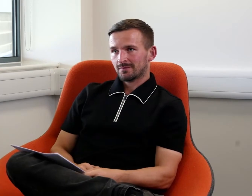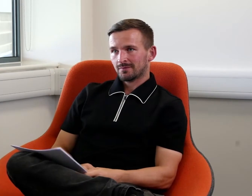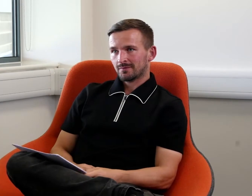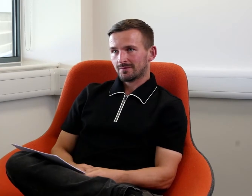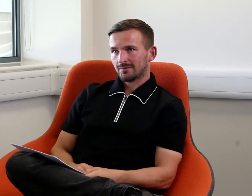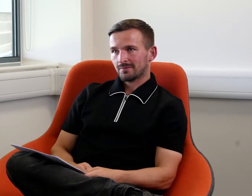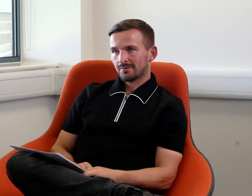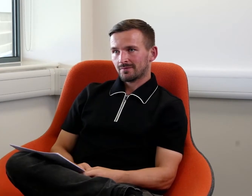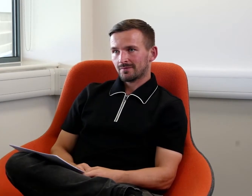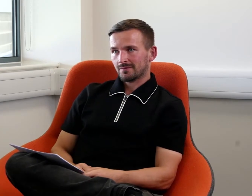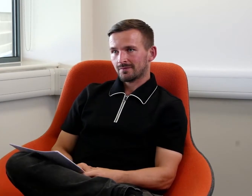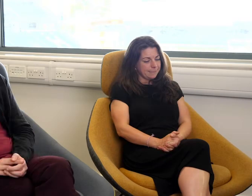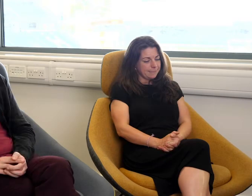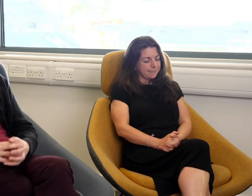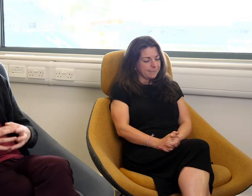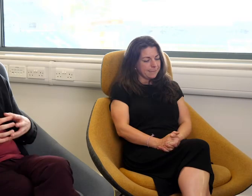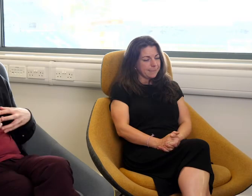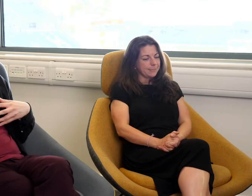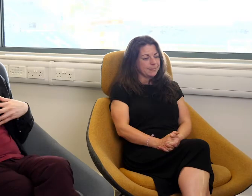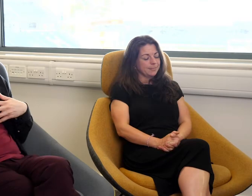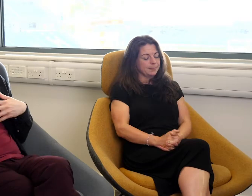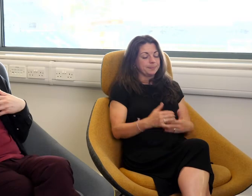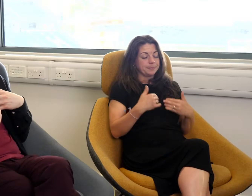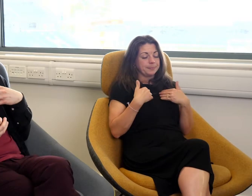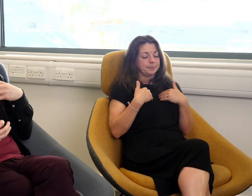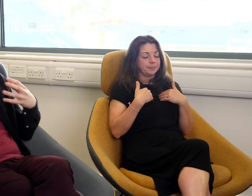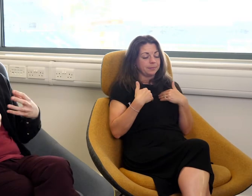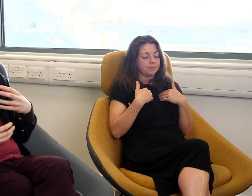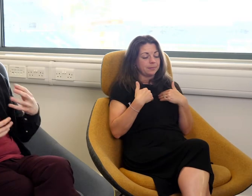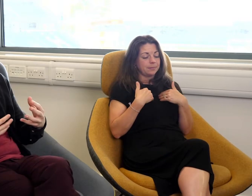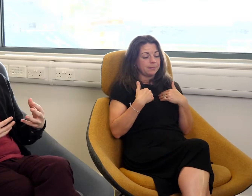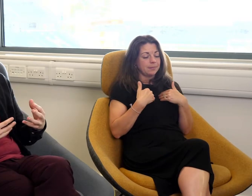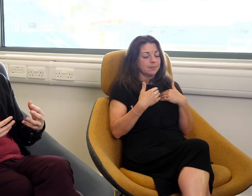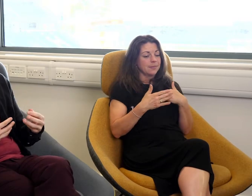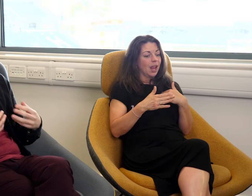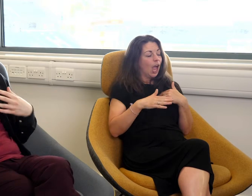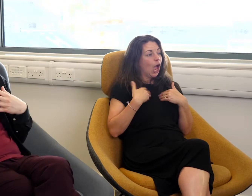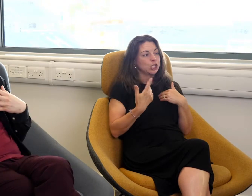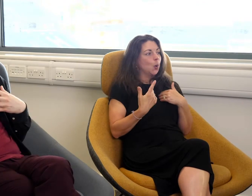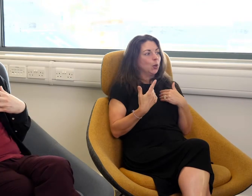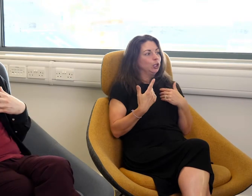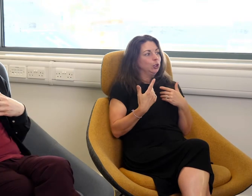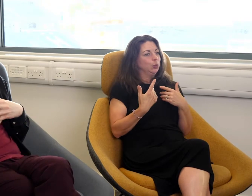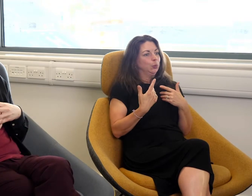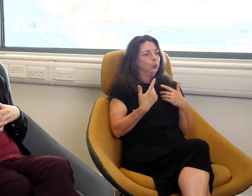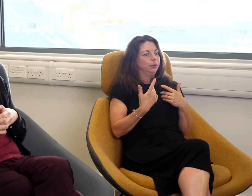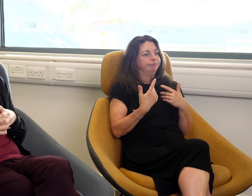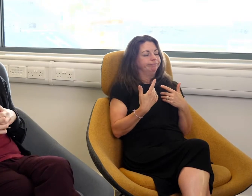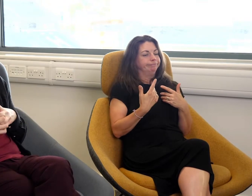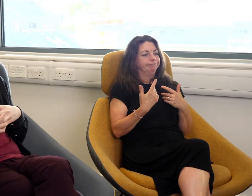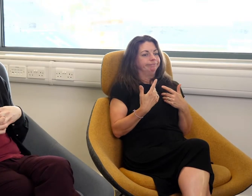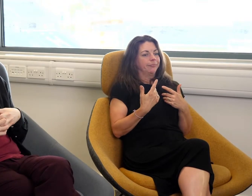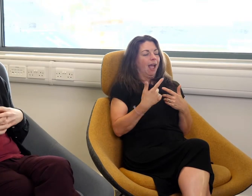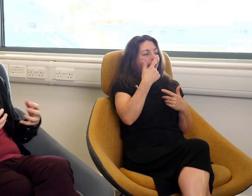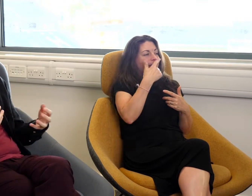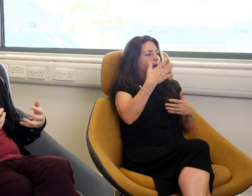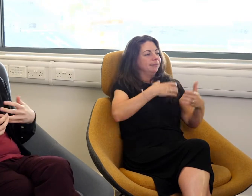I mean, I think I don't want to sort of put words into the mouth of deaf people because I'm not deaf myself, but I accept